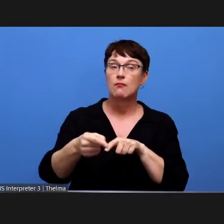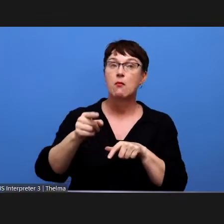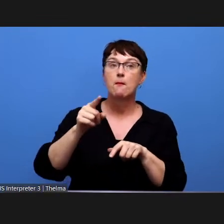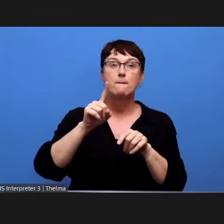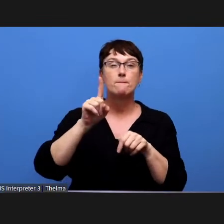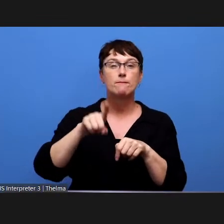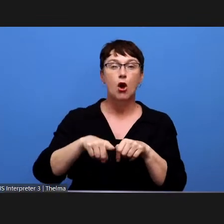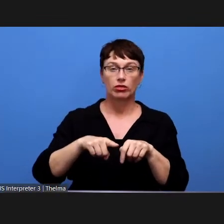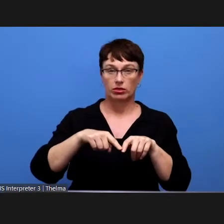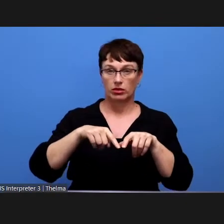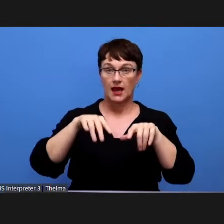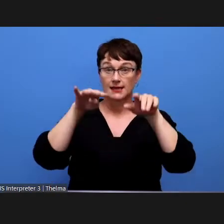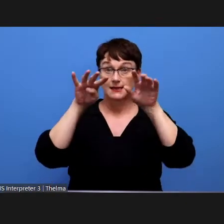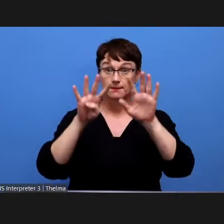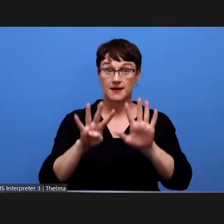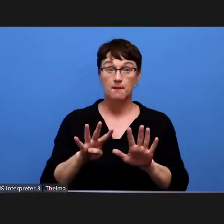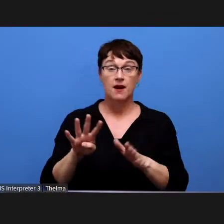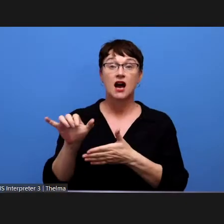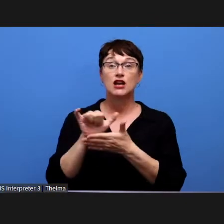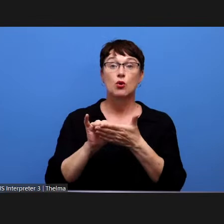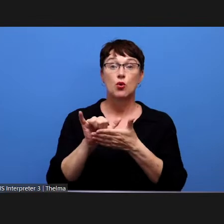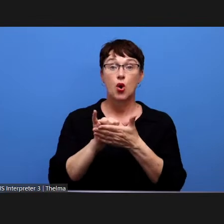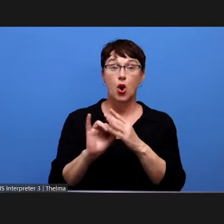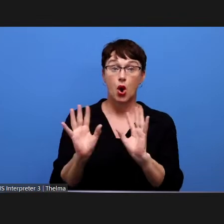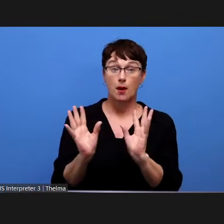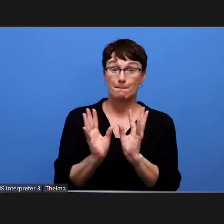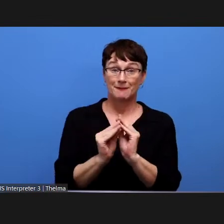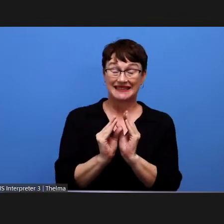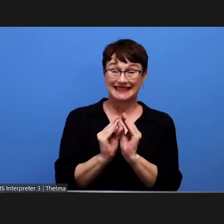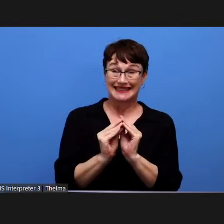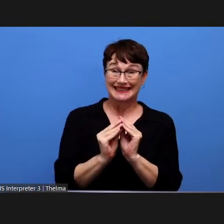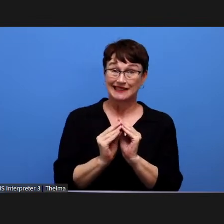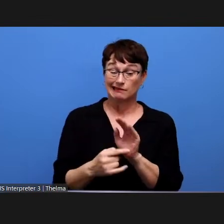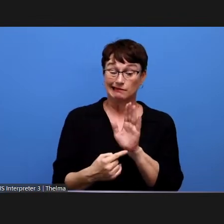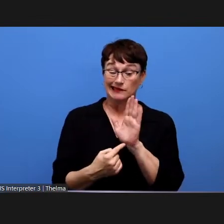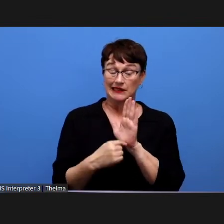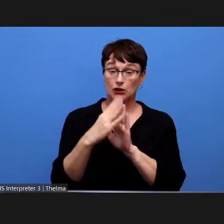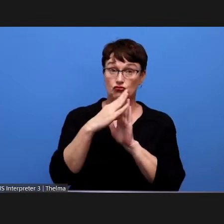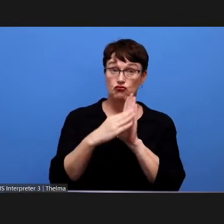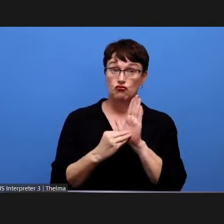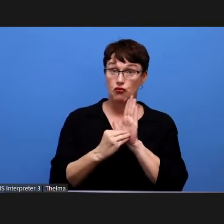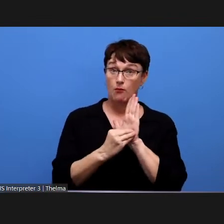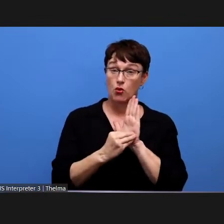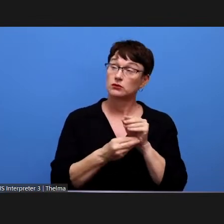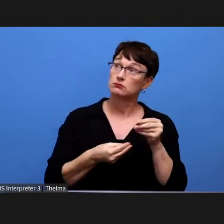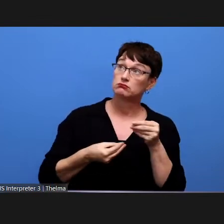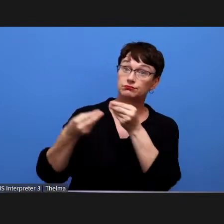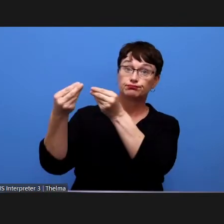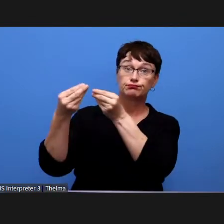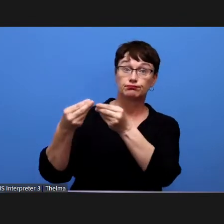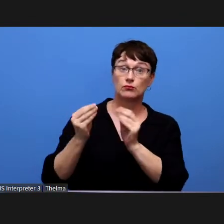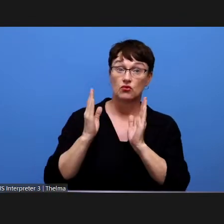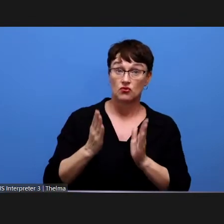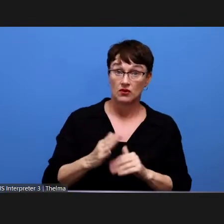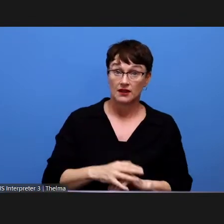Of the sessions. Gabriel, you can come here so that we have a microphone and sit here or there, whichever.